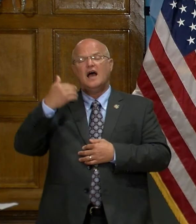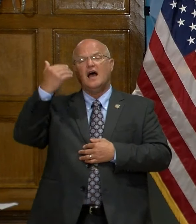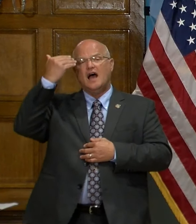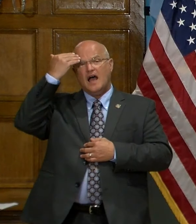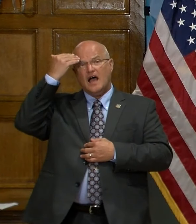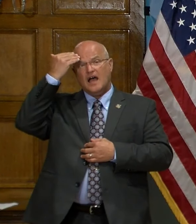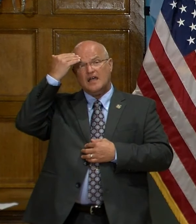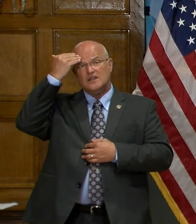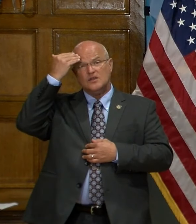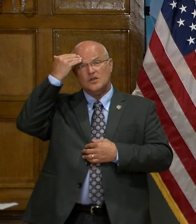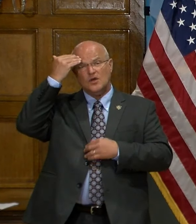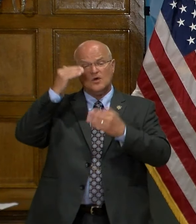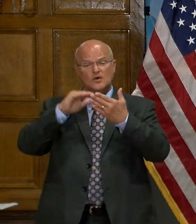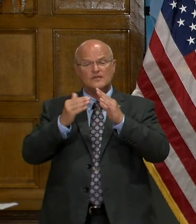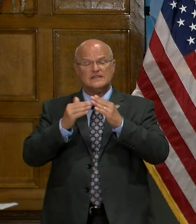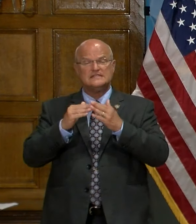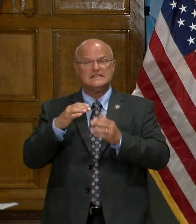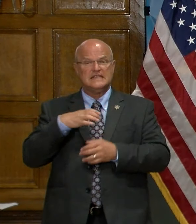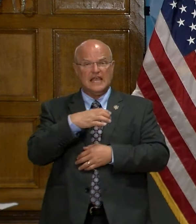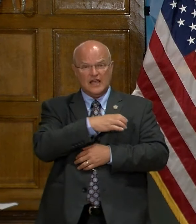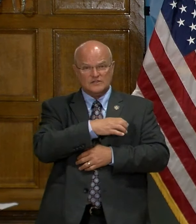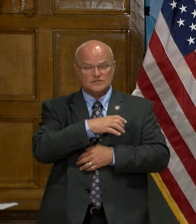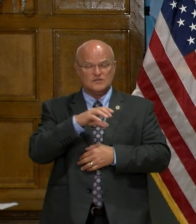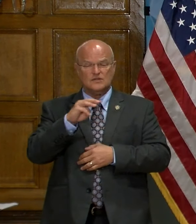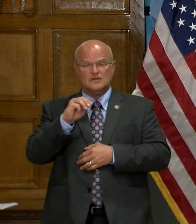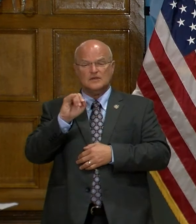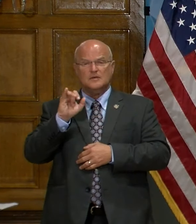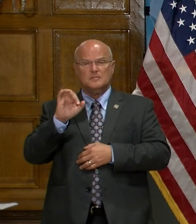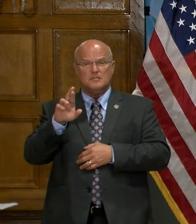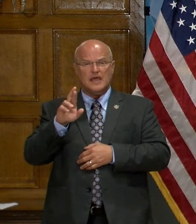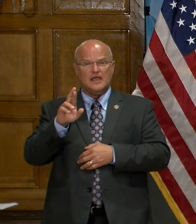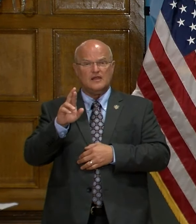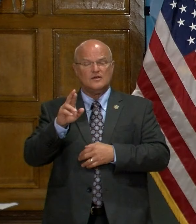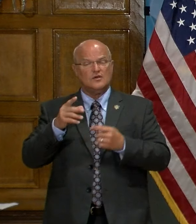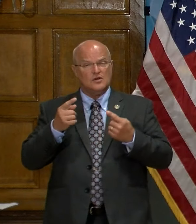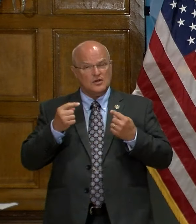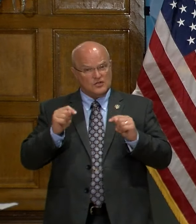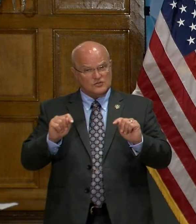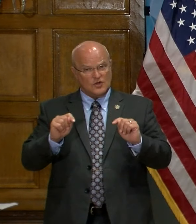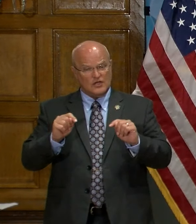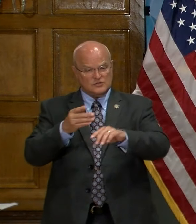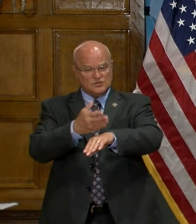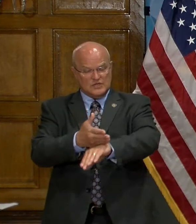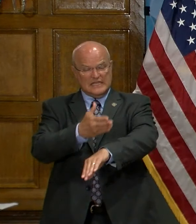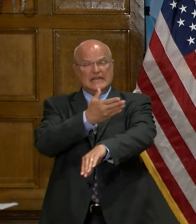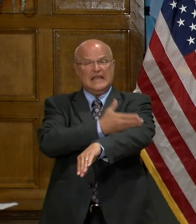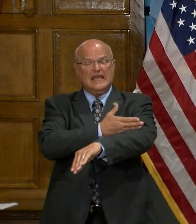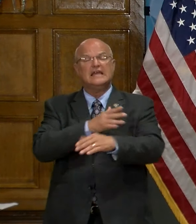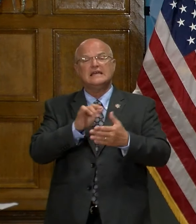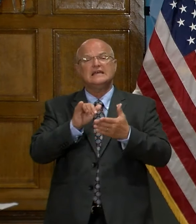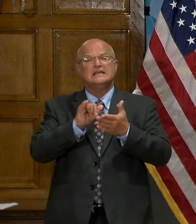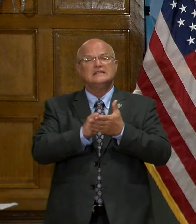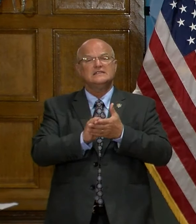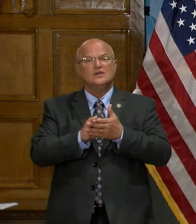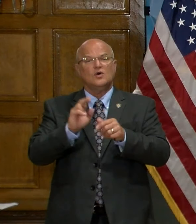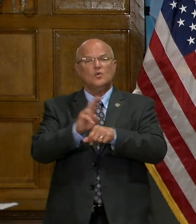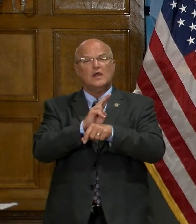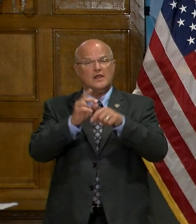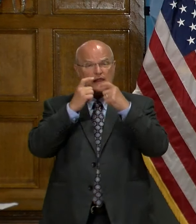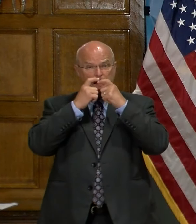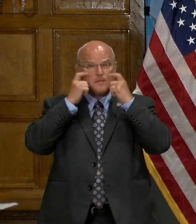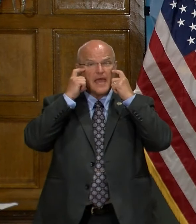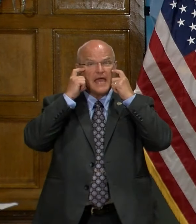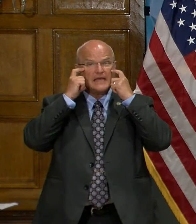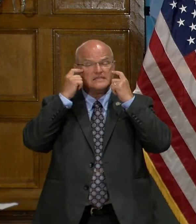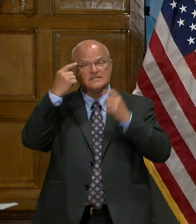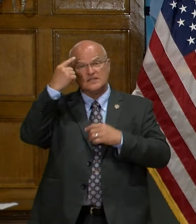that the city council and the mayor is simply trying to enhance the wearing of